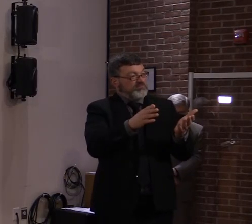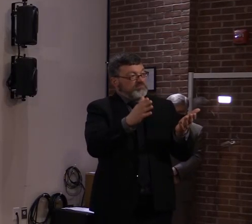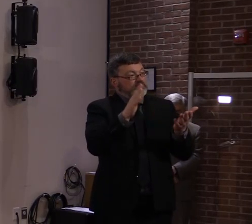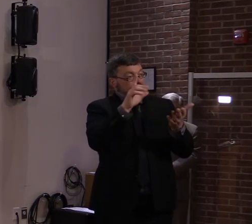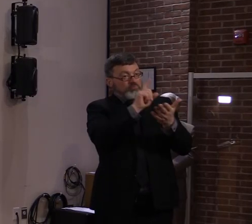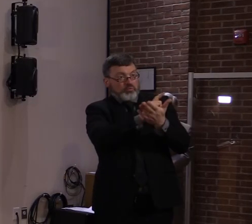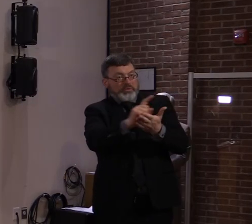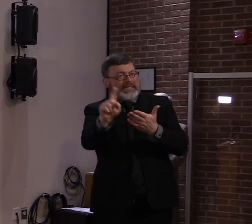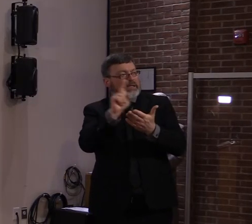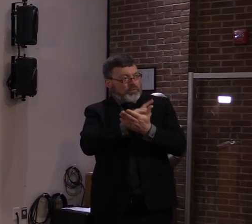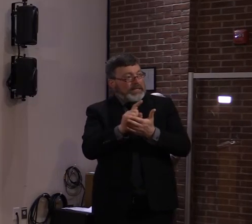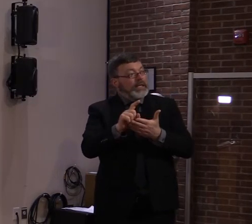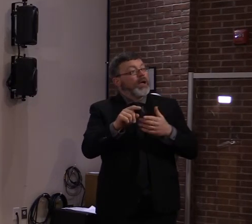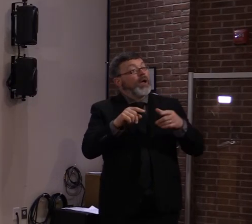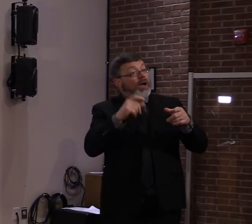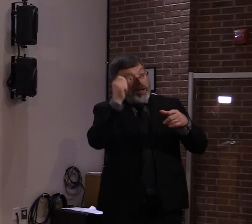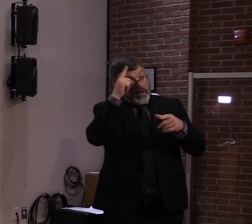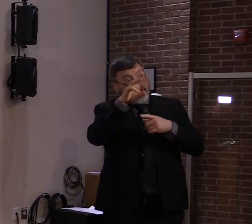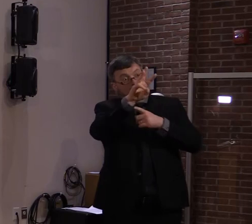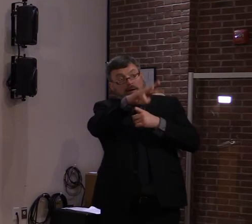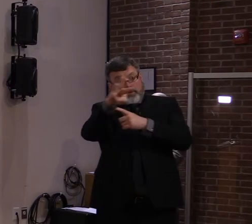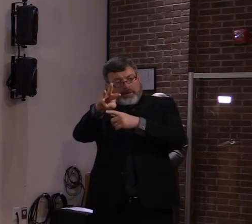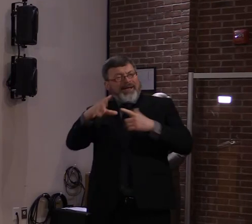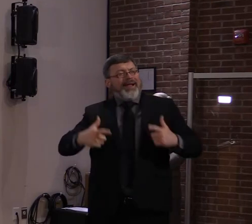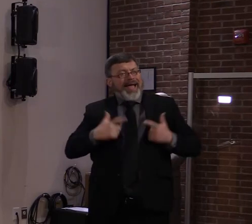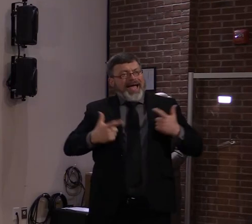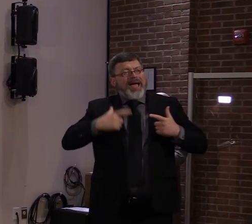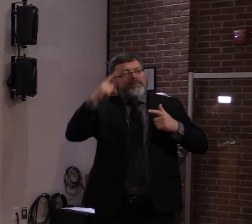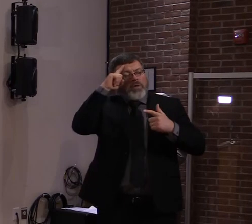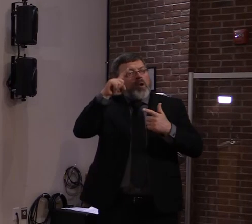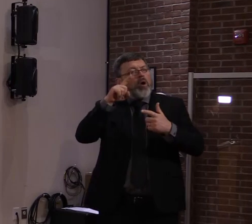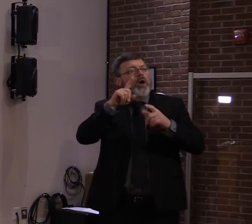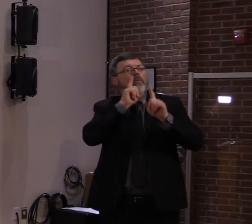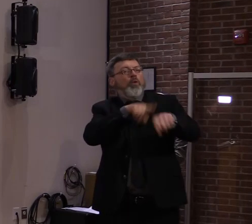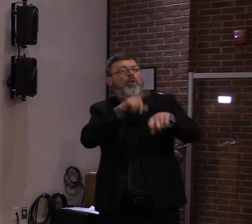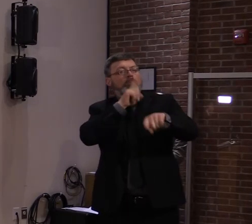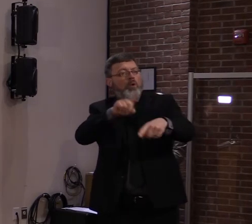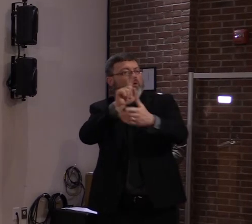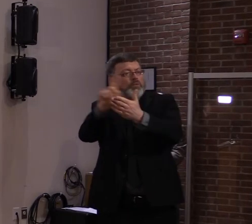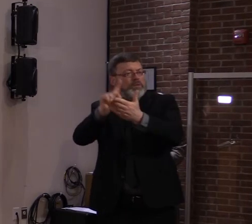system need to file by calling our call center.